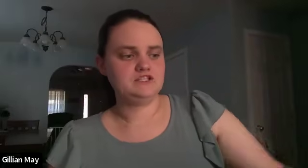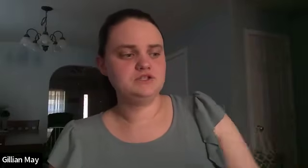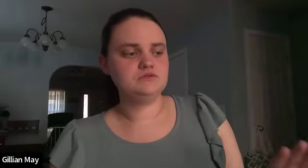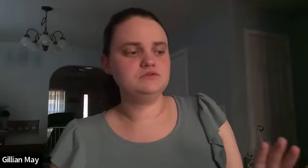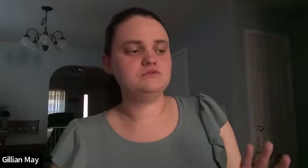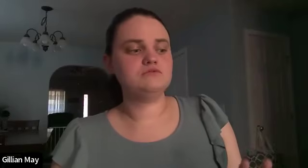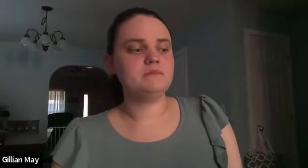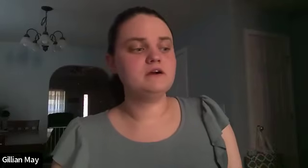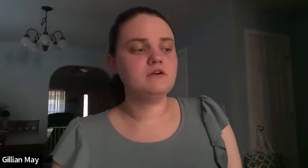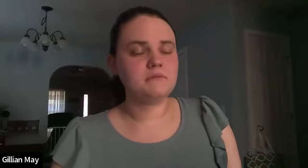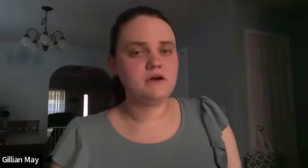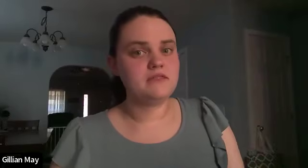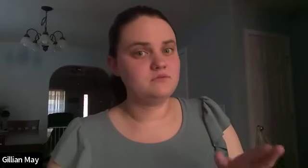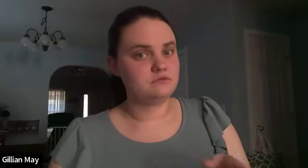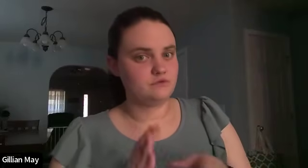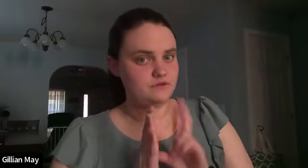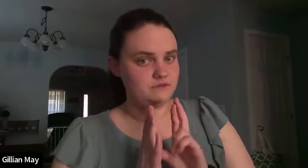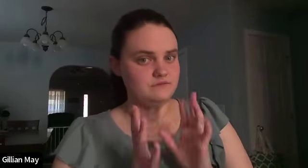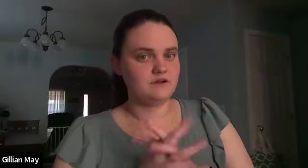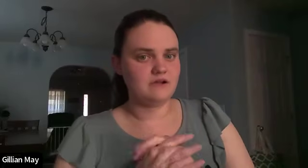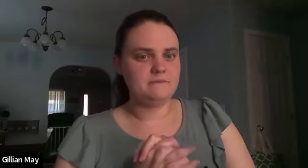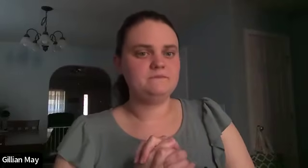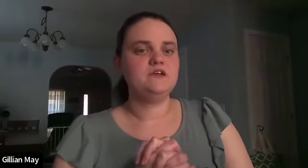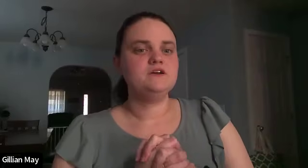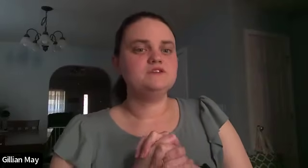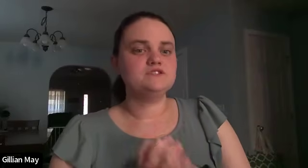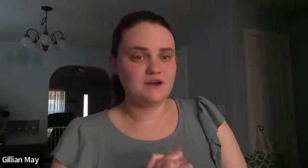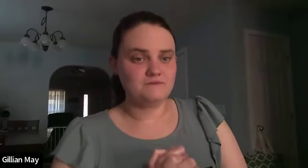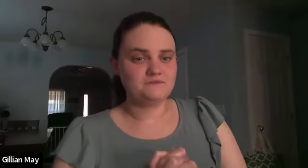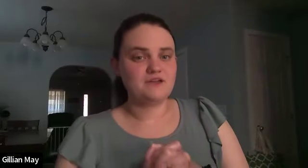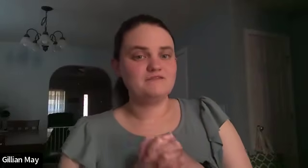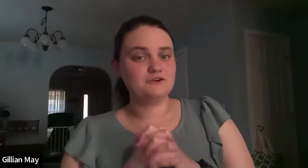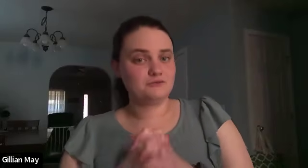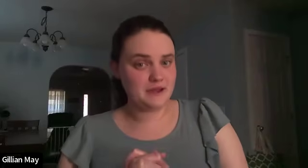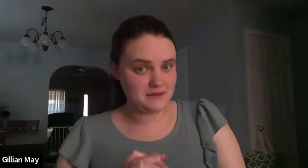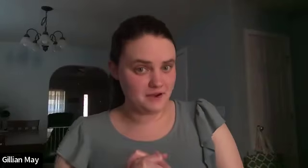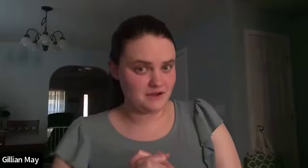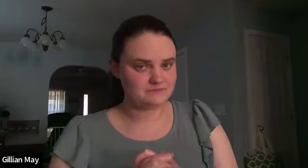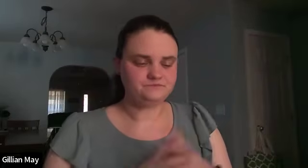Let's do grandma and grandpa and then we'll review. All right? So for grandma,